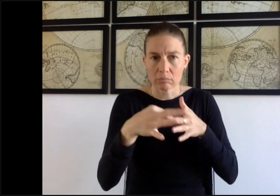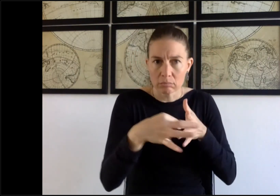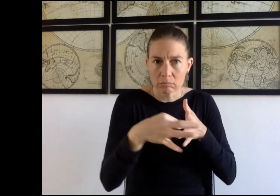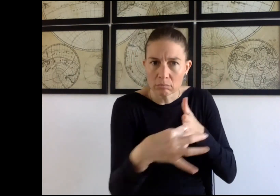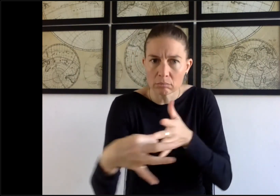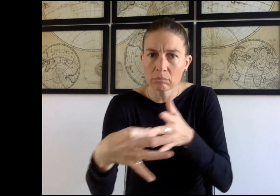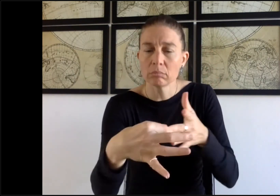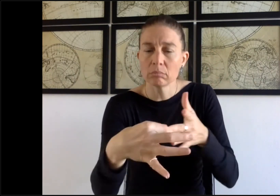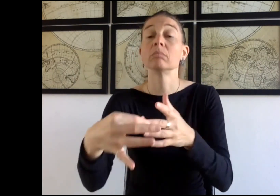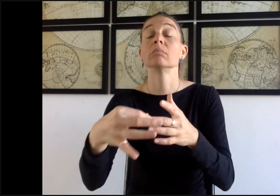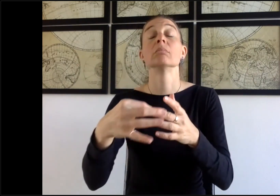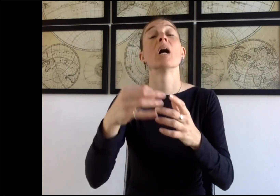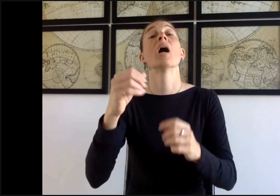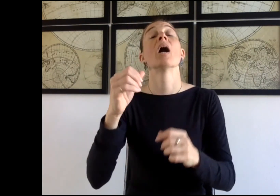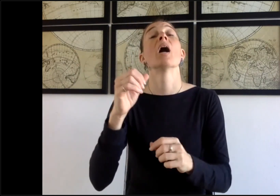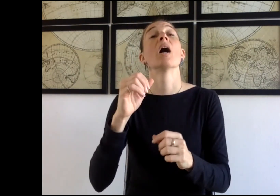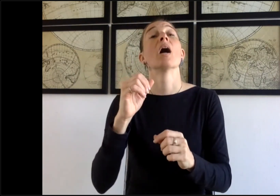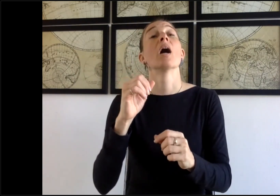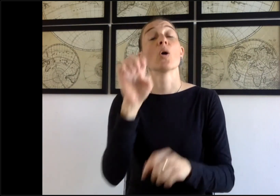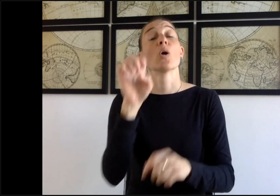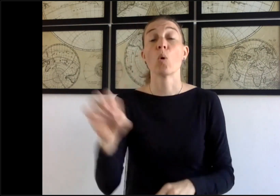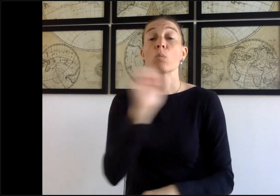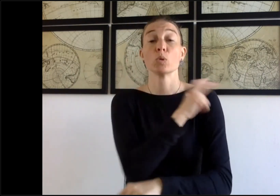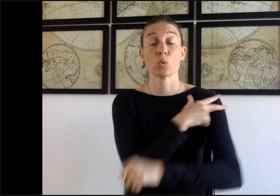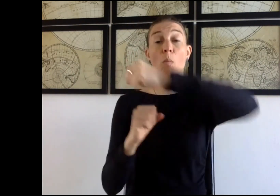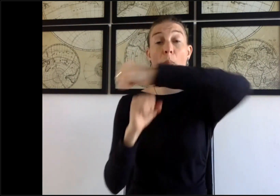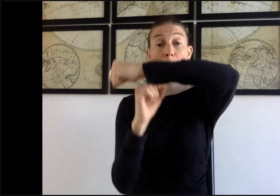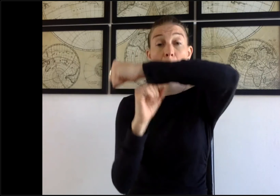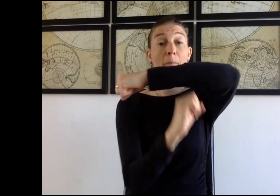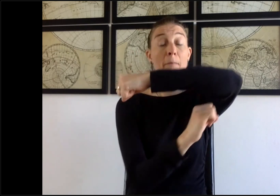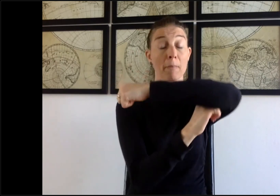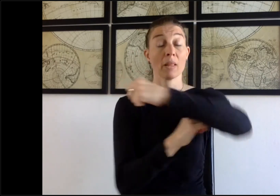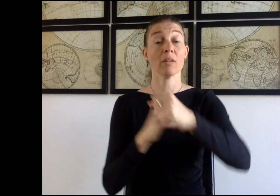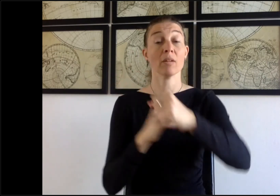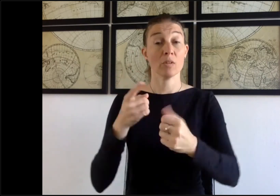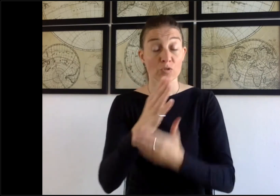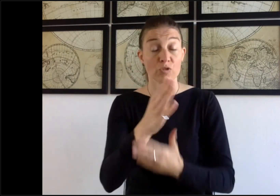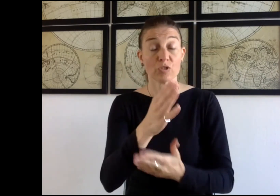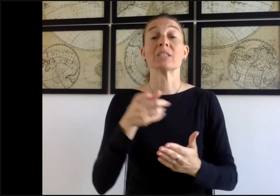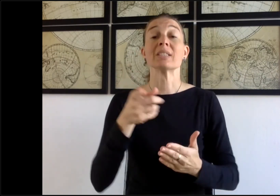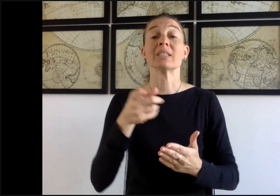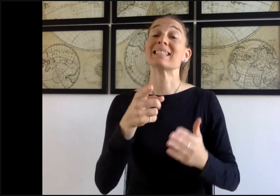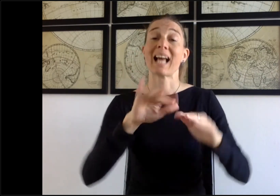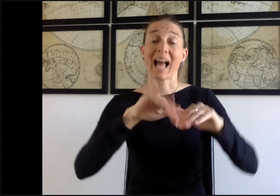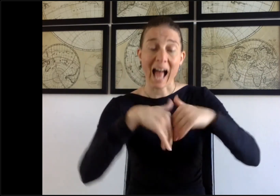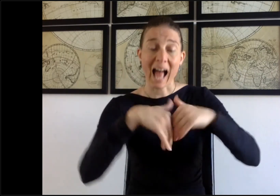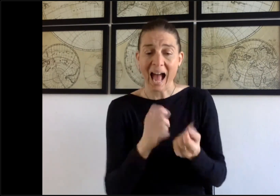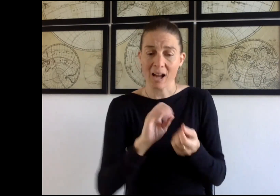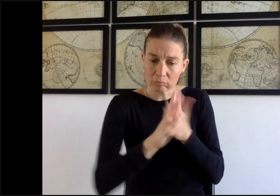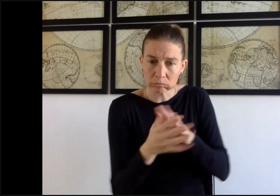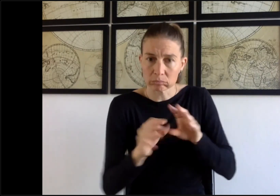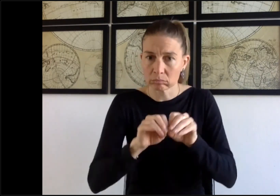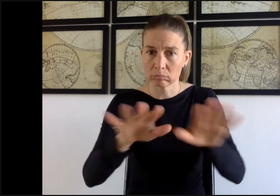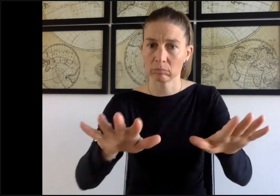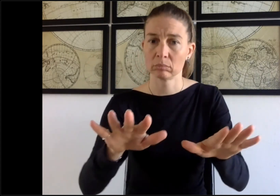This communication very much refers to persons with disabilities. It